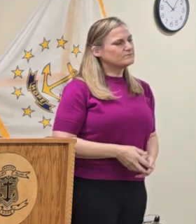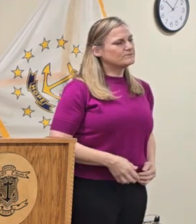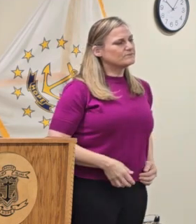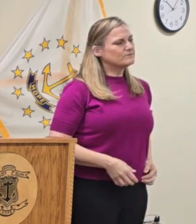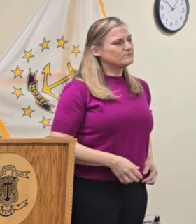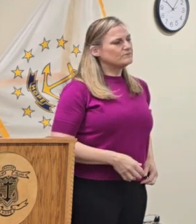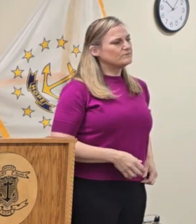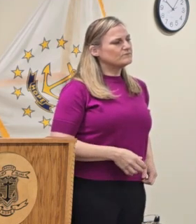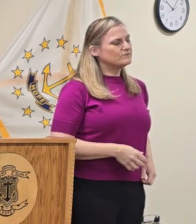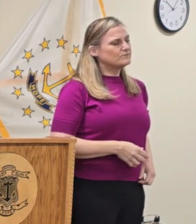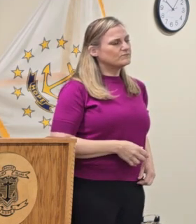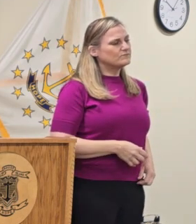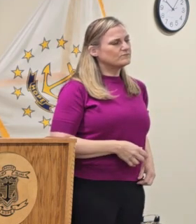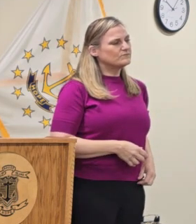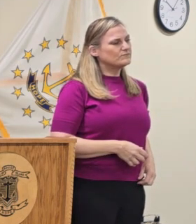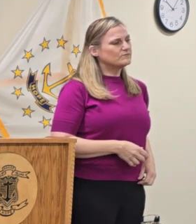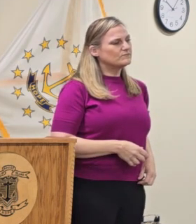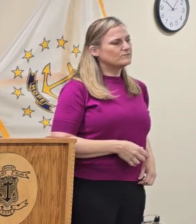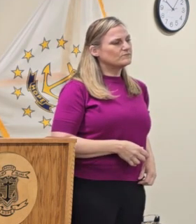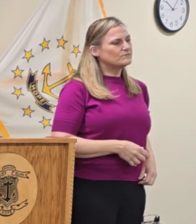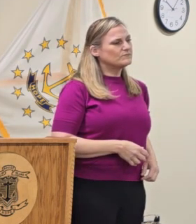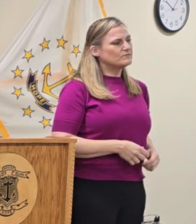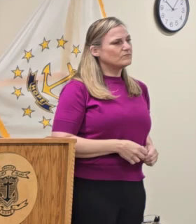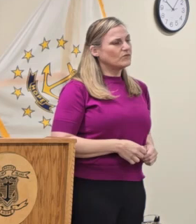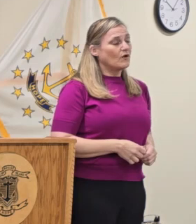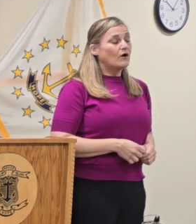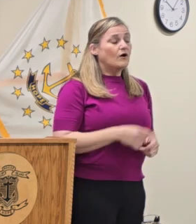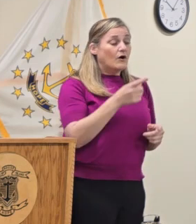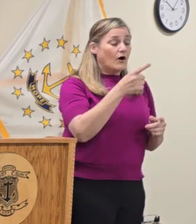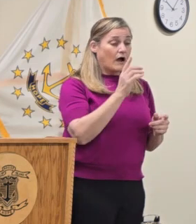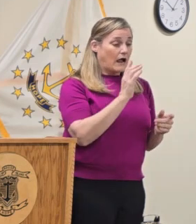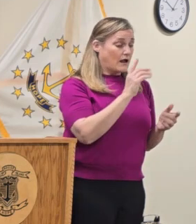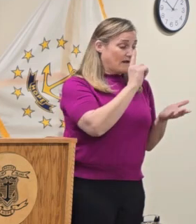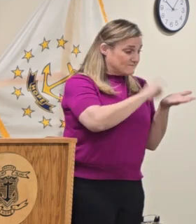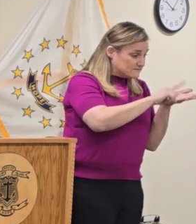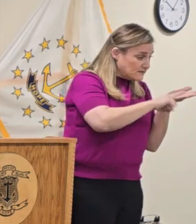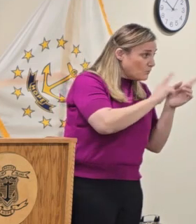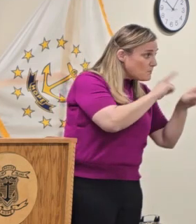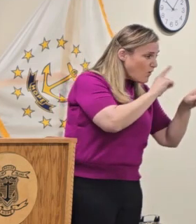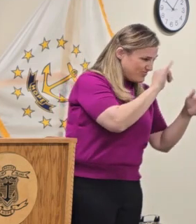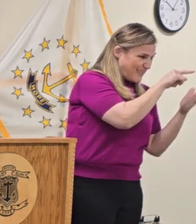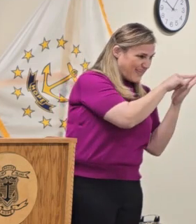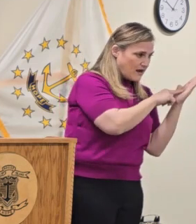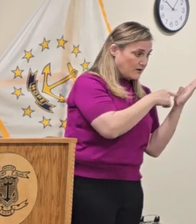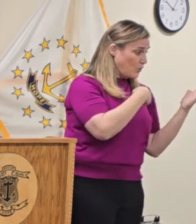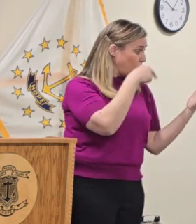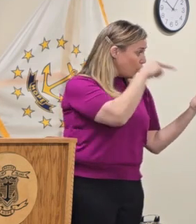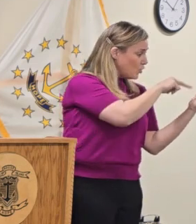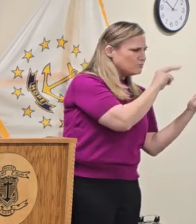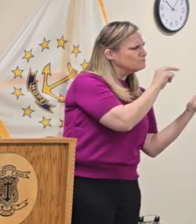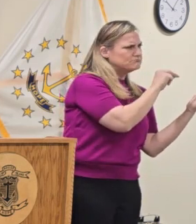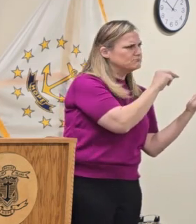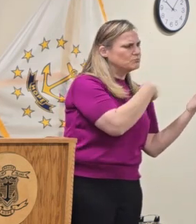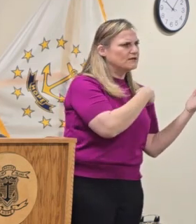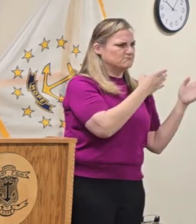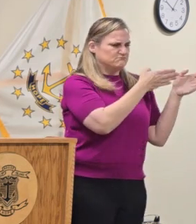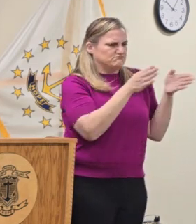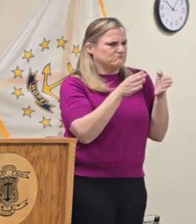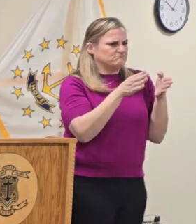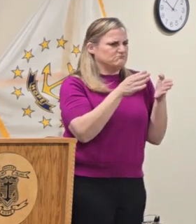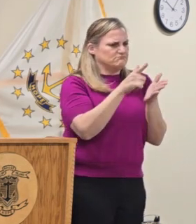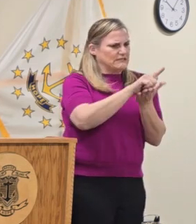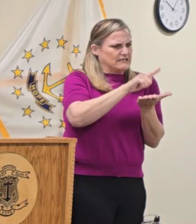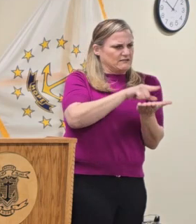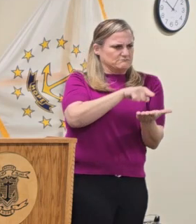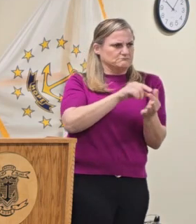forensic report. That is still forthcoming. We will still get that information when it does come, but it is to focus on these gentlemen